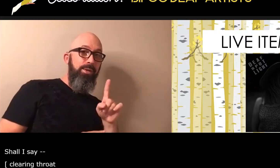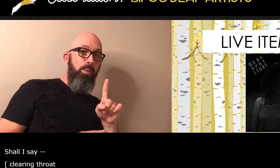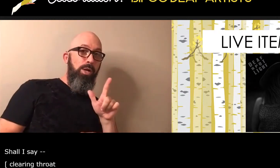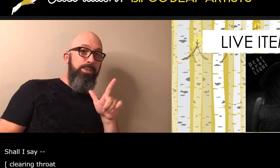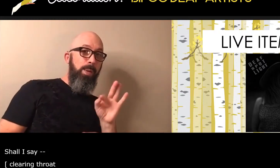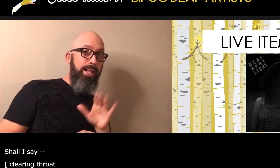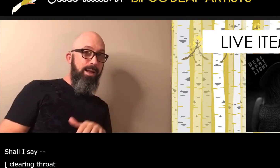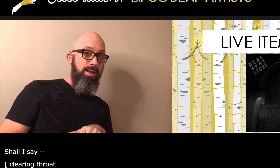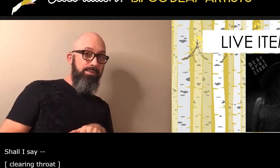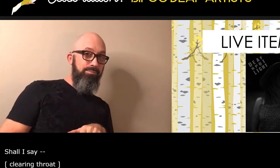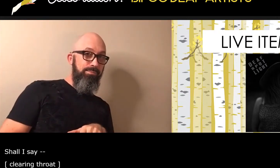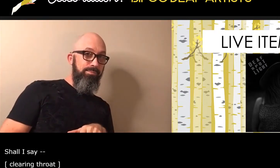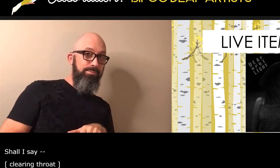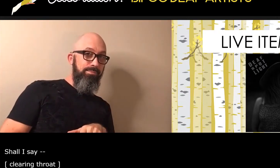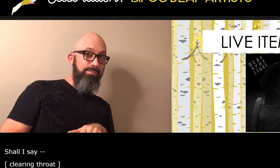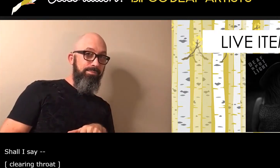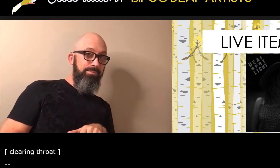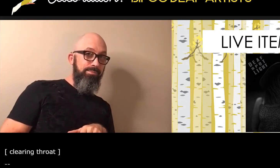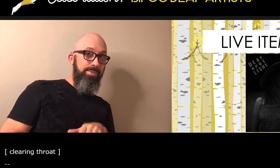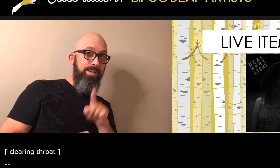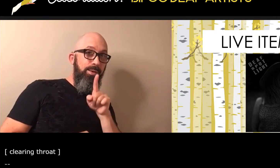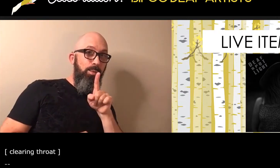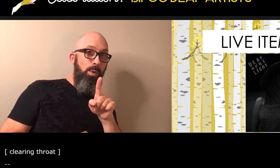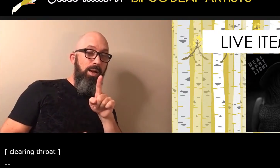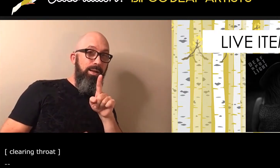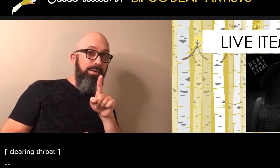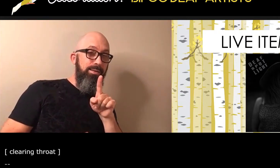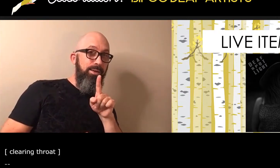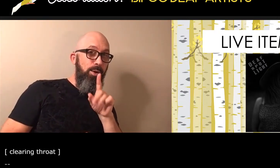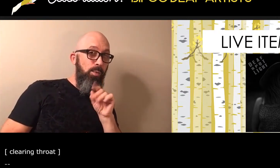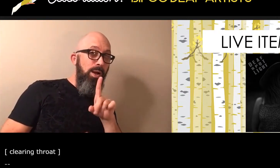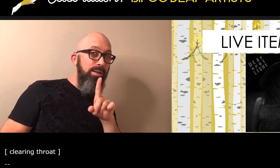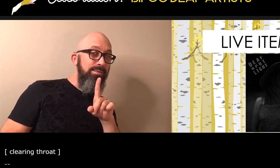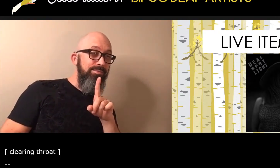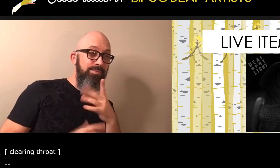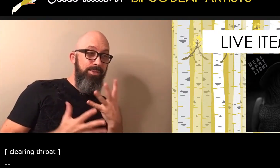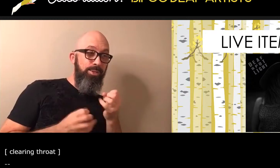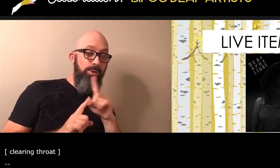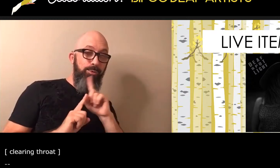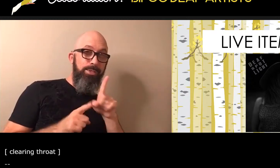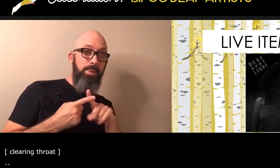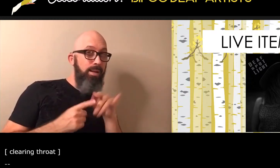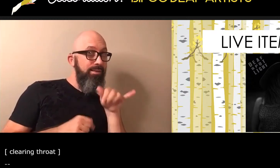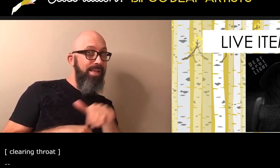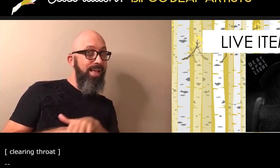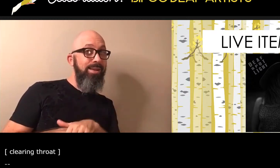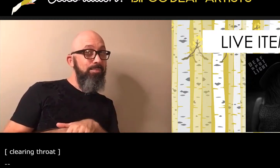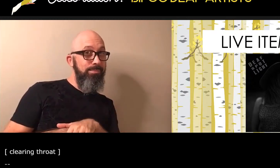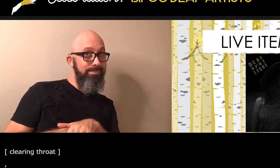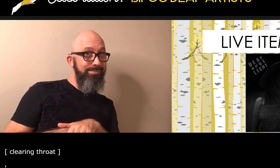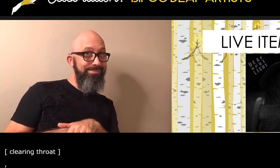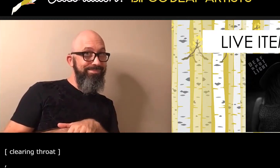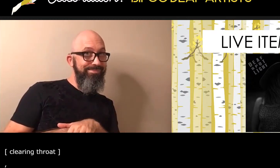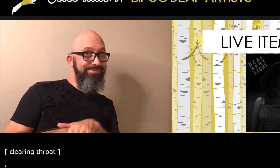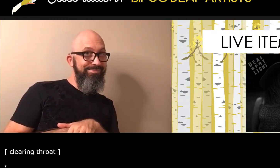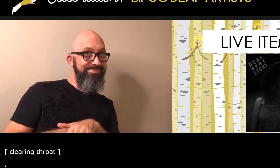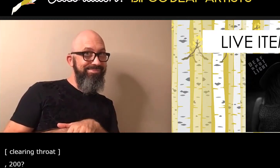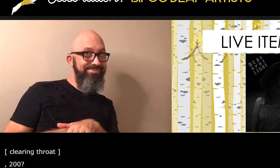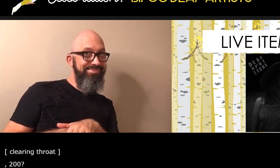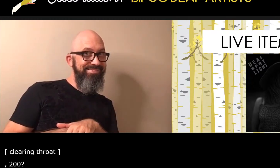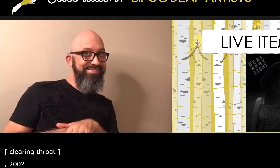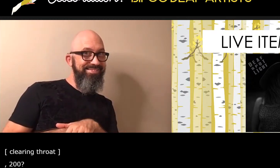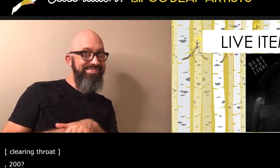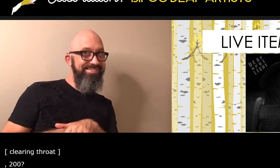bid of 151 from 235. So come on, 101. 101, what is